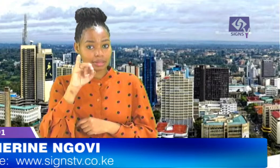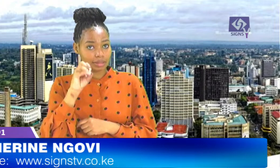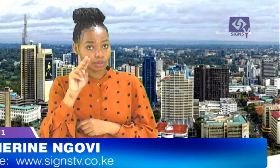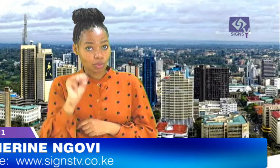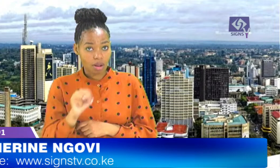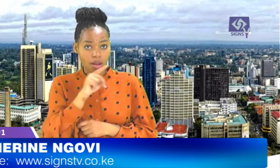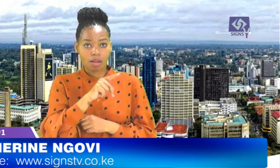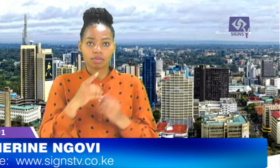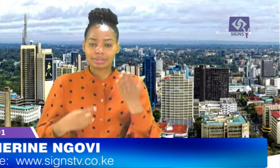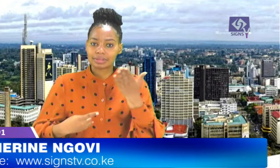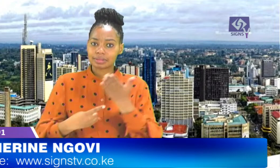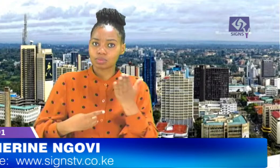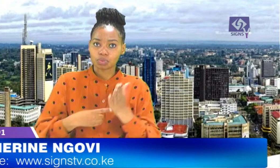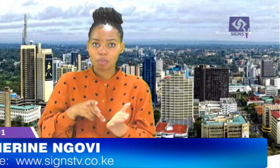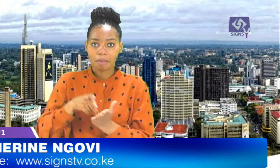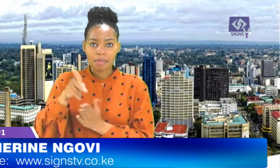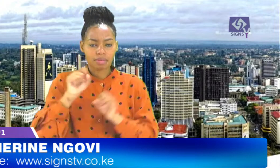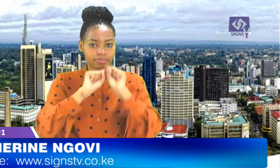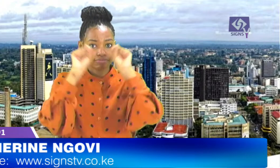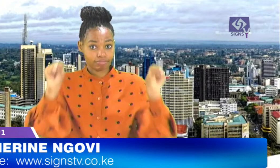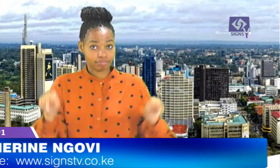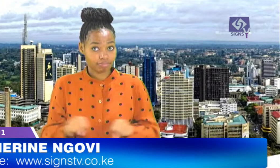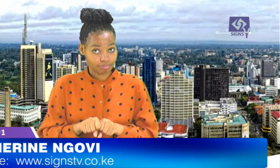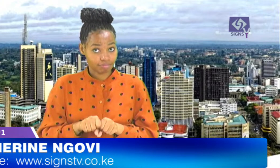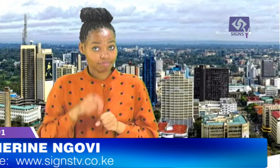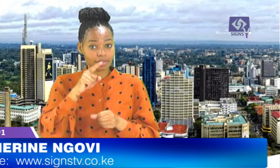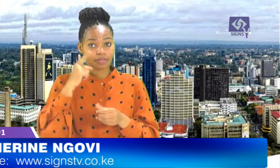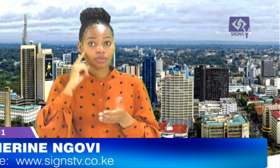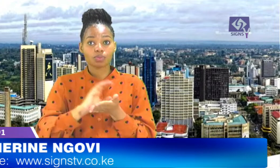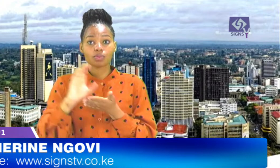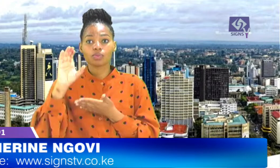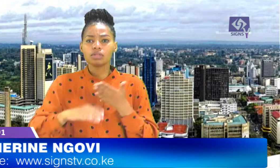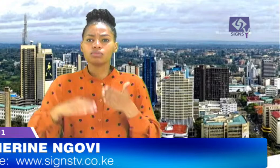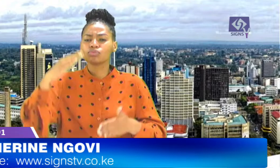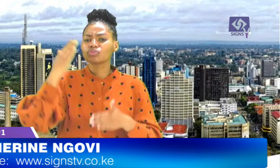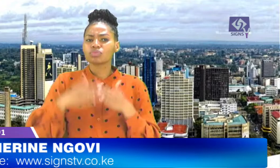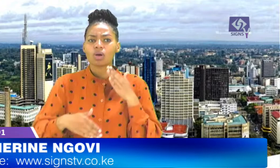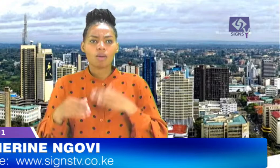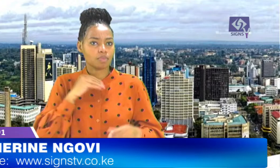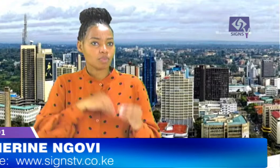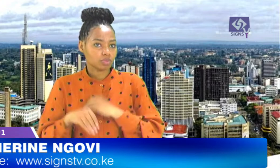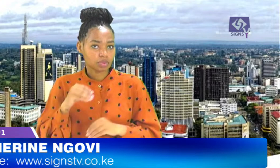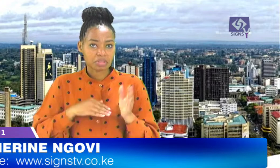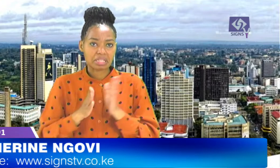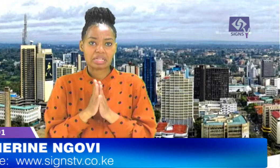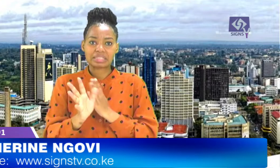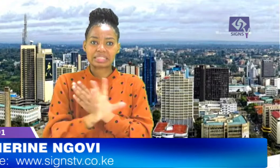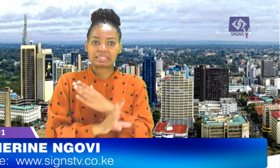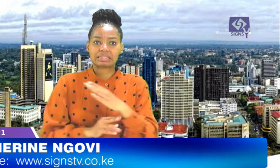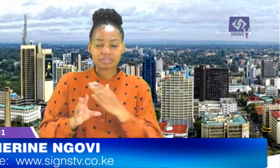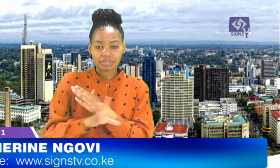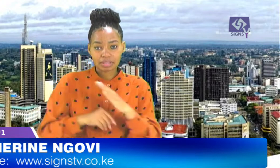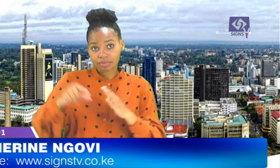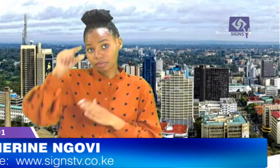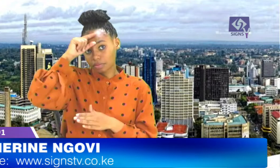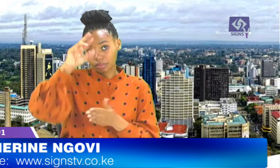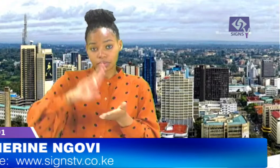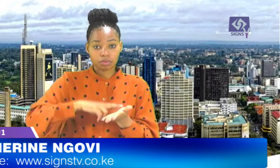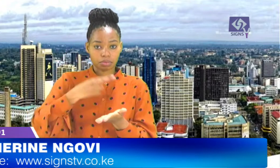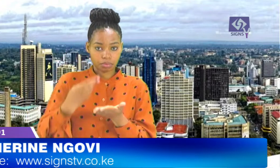According to the head of state, the government is committed to ensuring the transition of digital payment system in completion